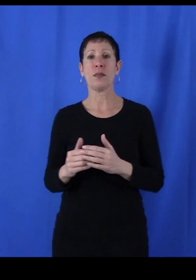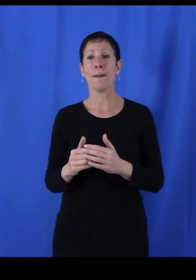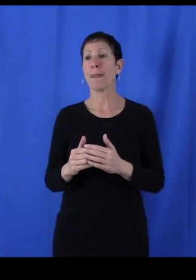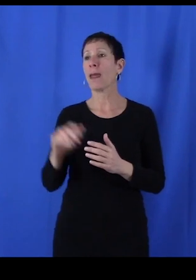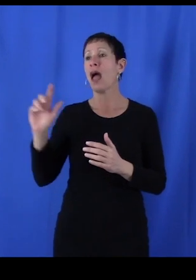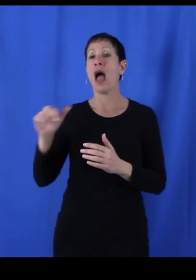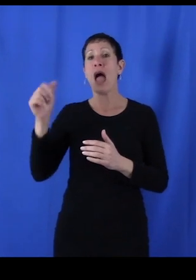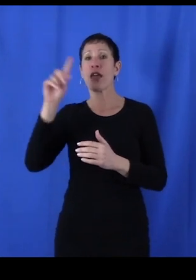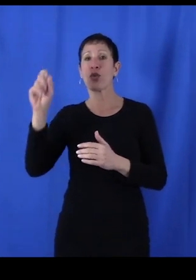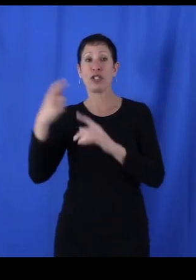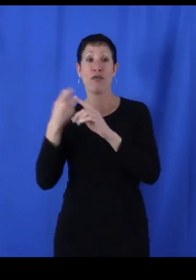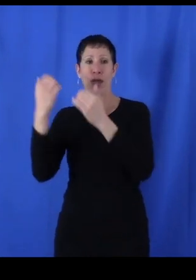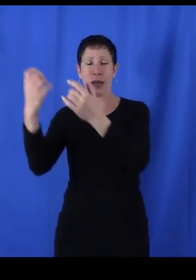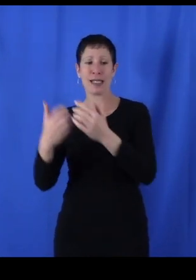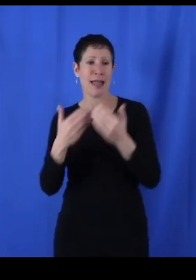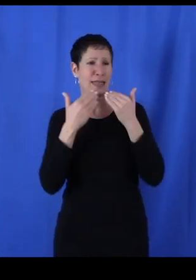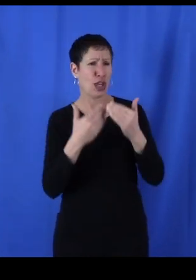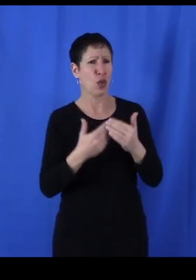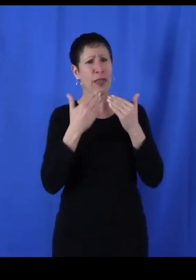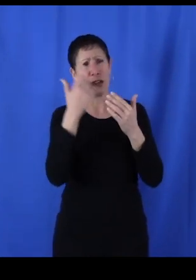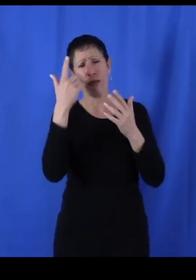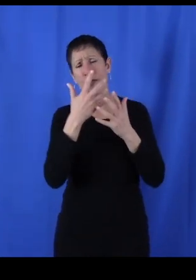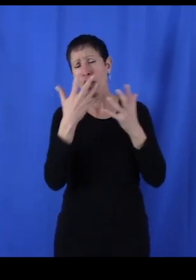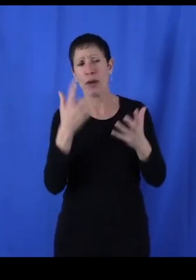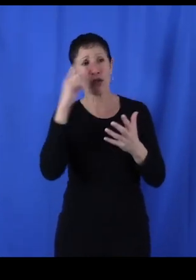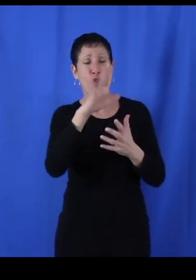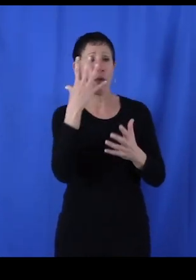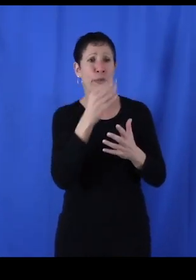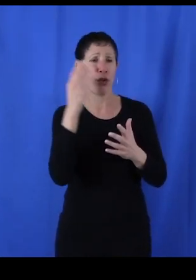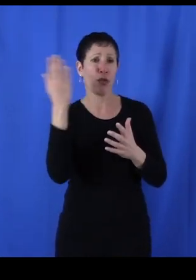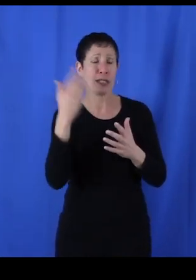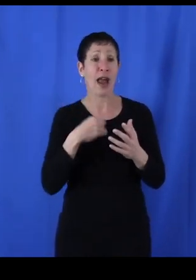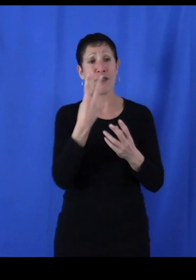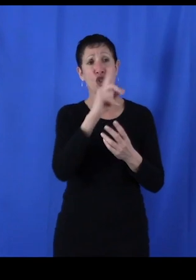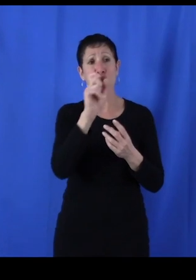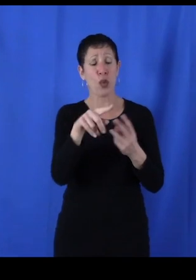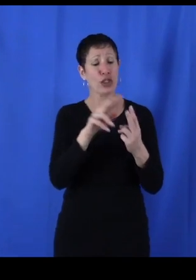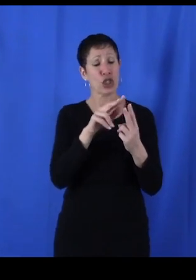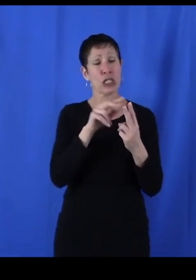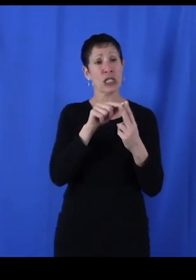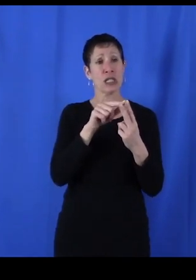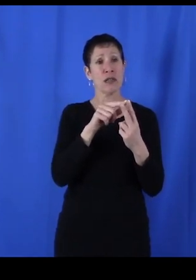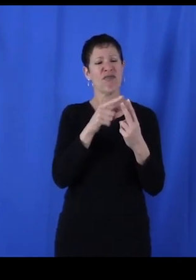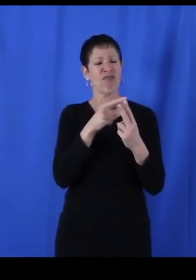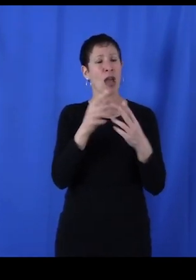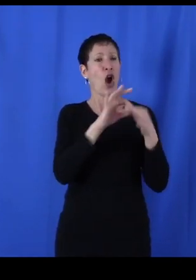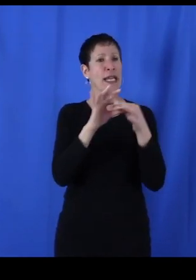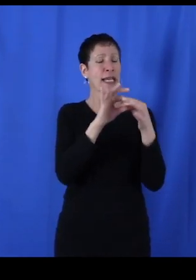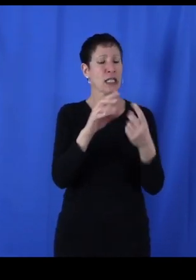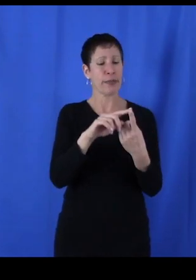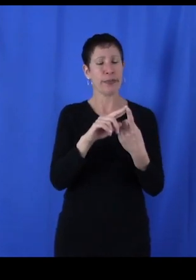Hi, thank you. Thank you very much for this beautiful presentation. I have two questions that are kind of connected.